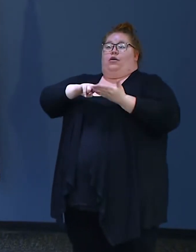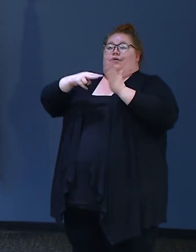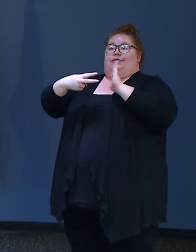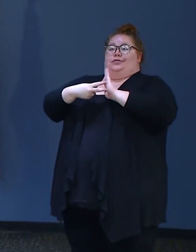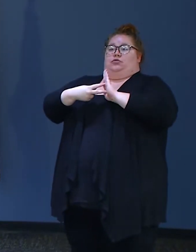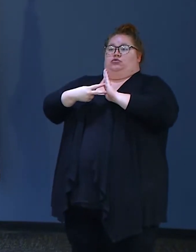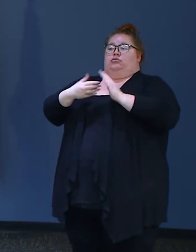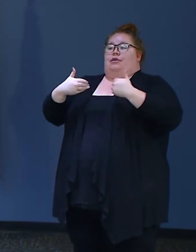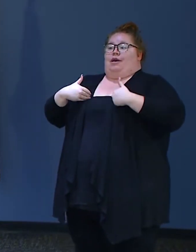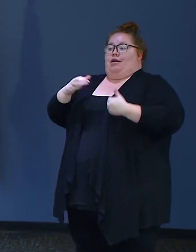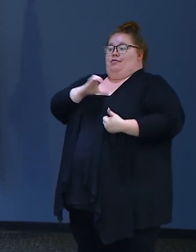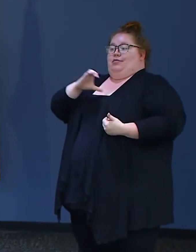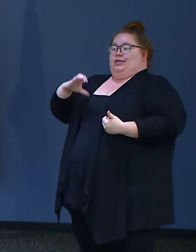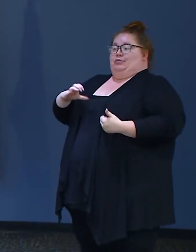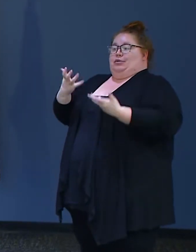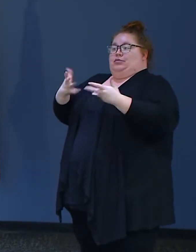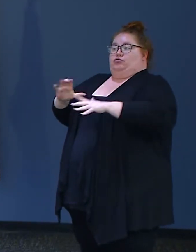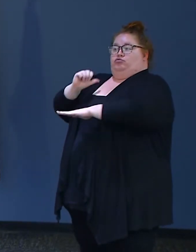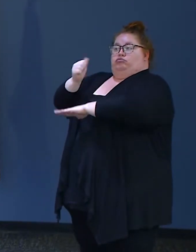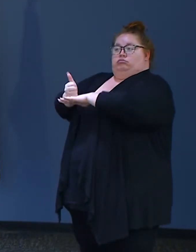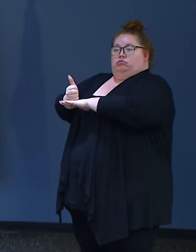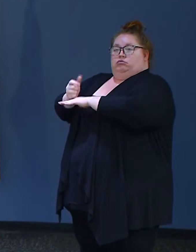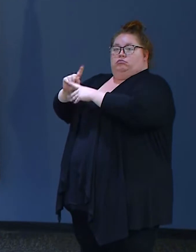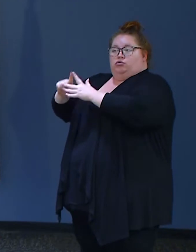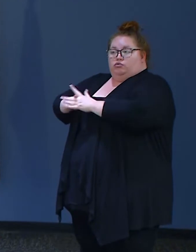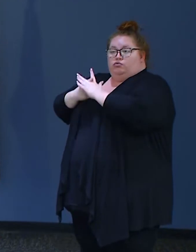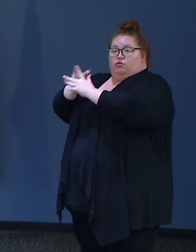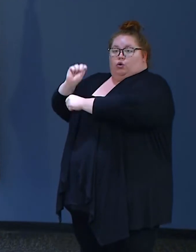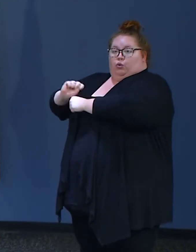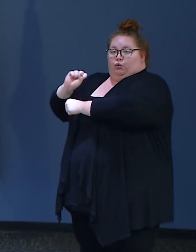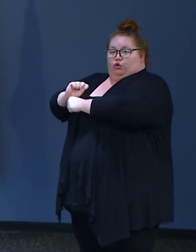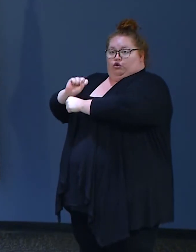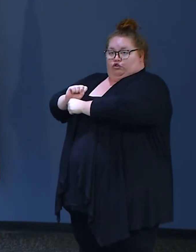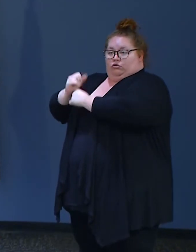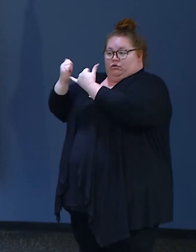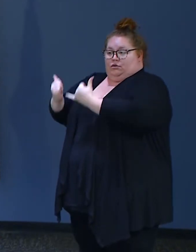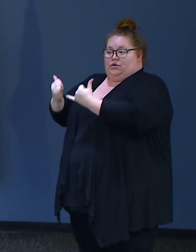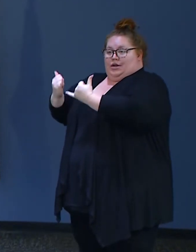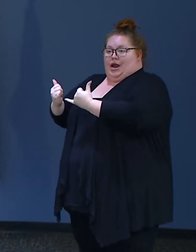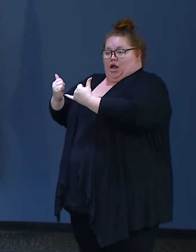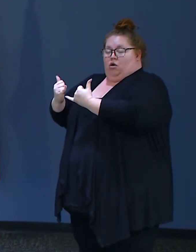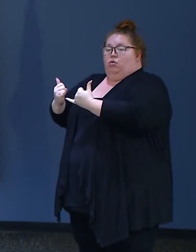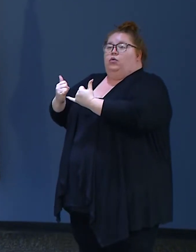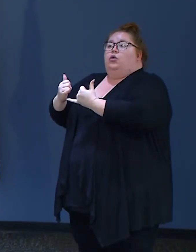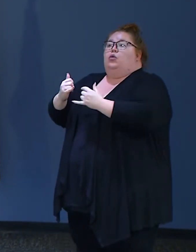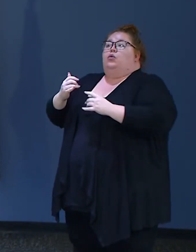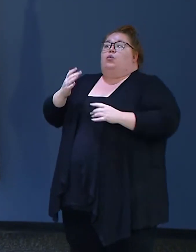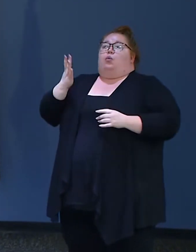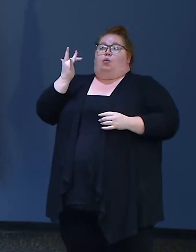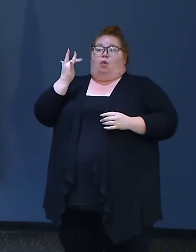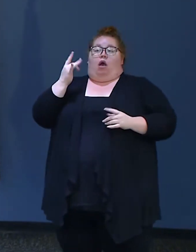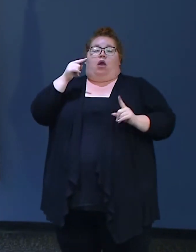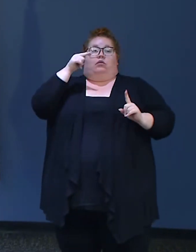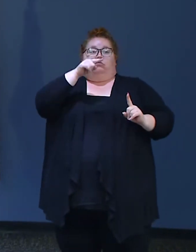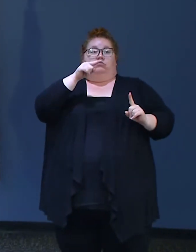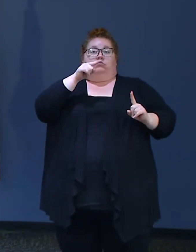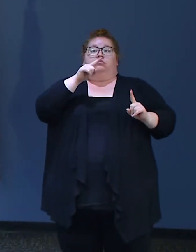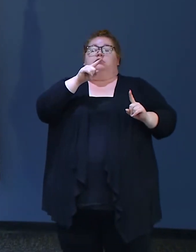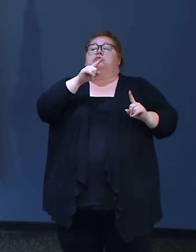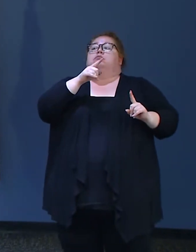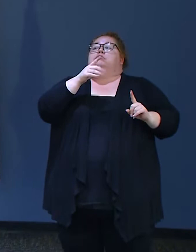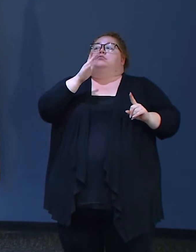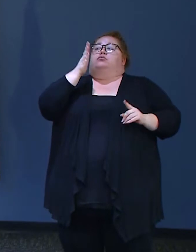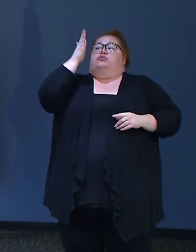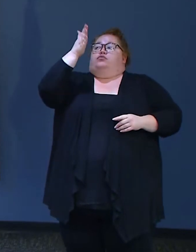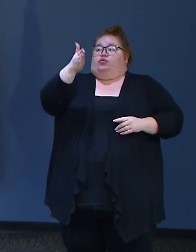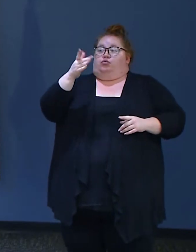committee in place working now to allow a swift and smooth reopening of our economy